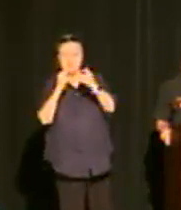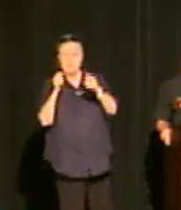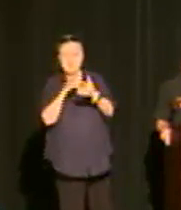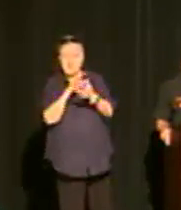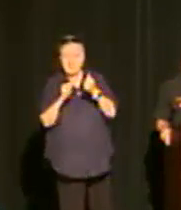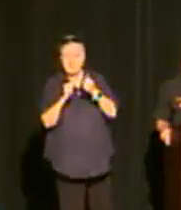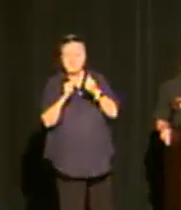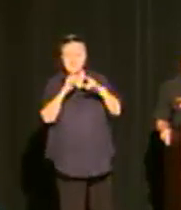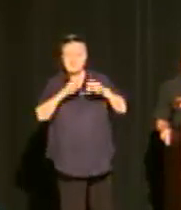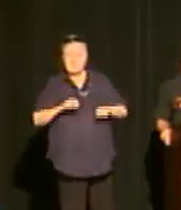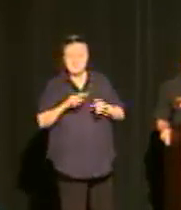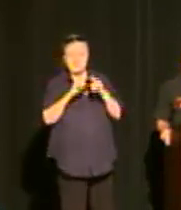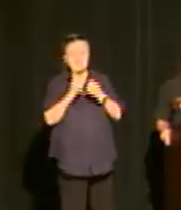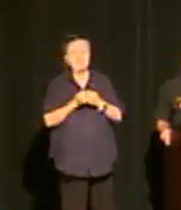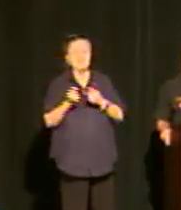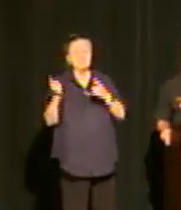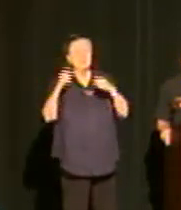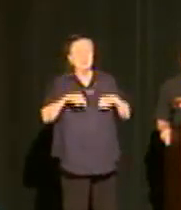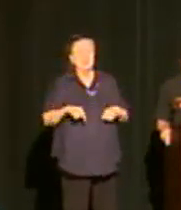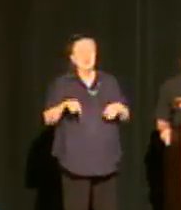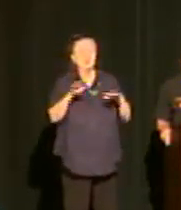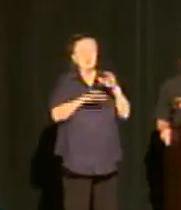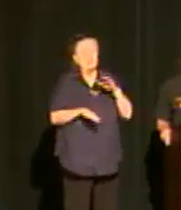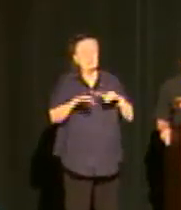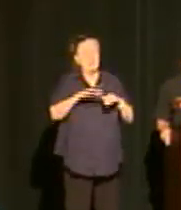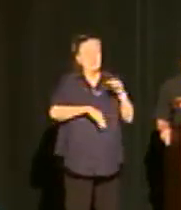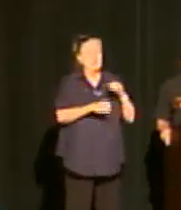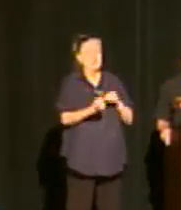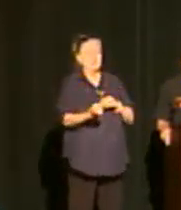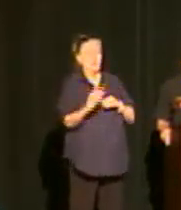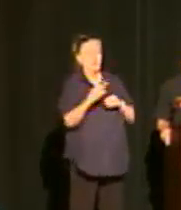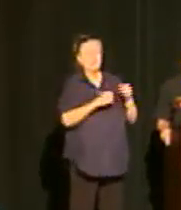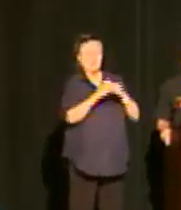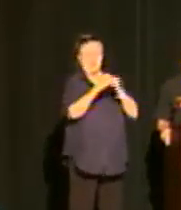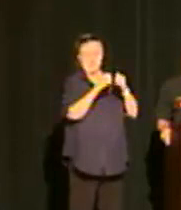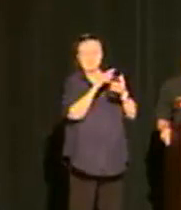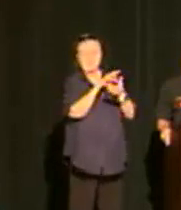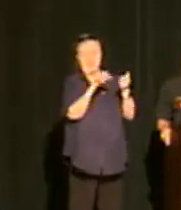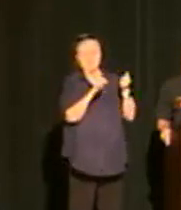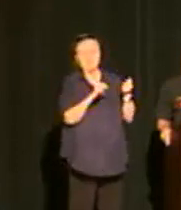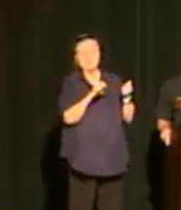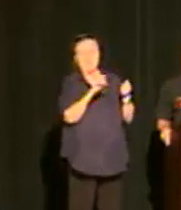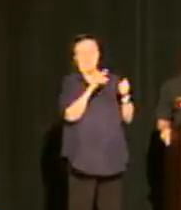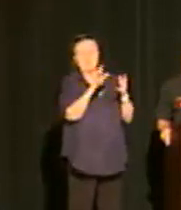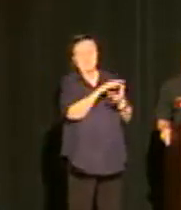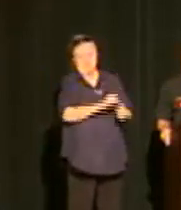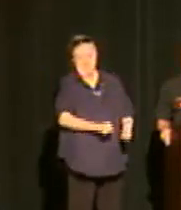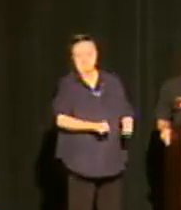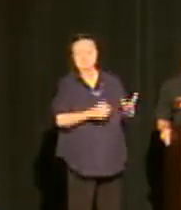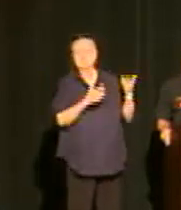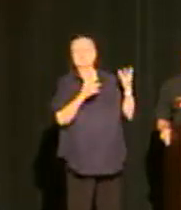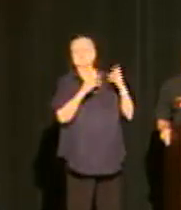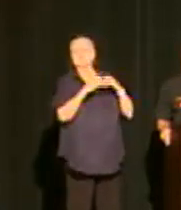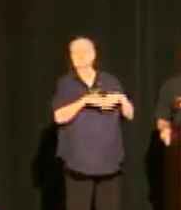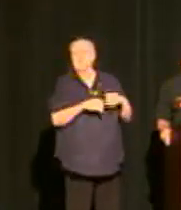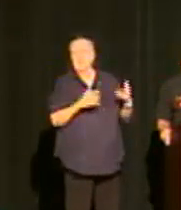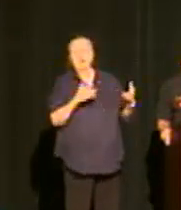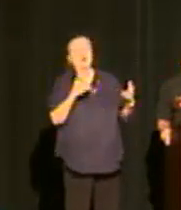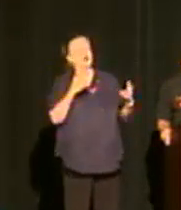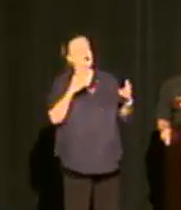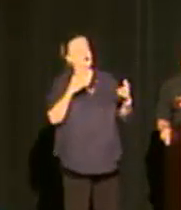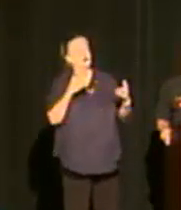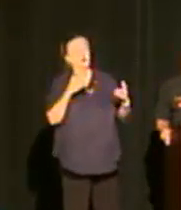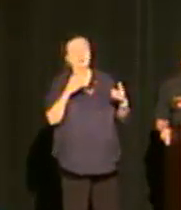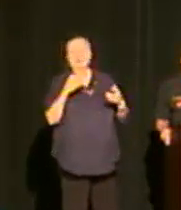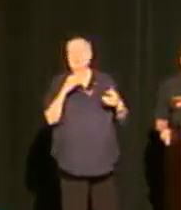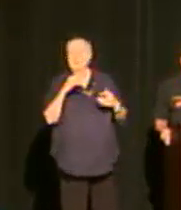damage assessment teams, came in that less than 12 structures were either damaged or destroyed. Without a